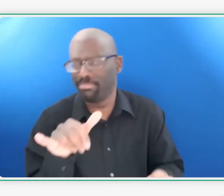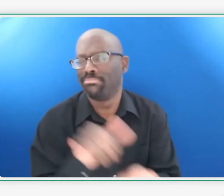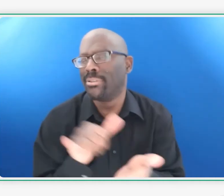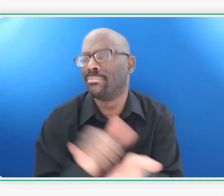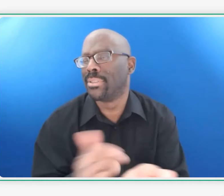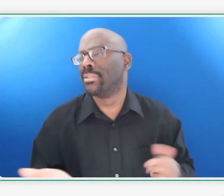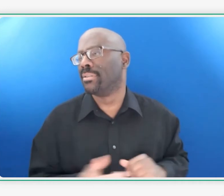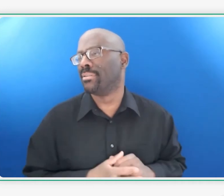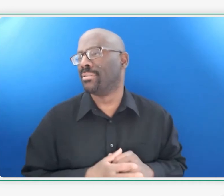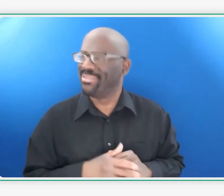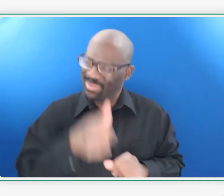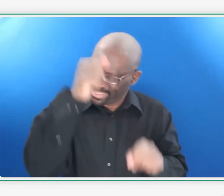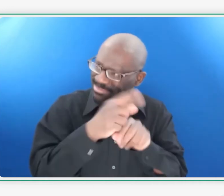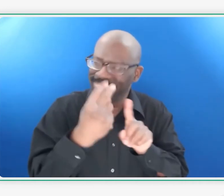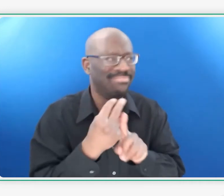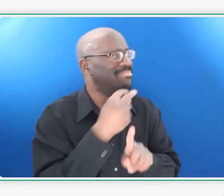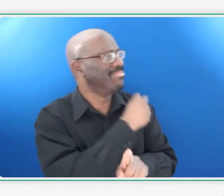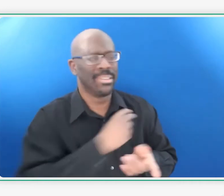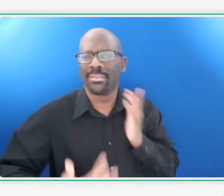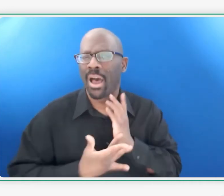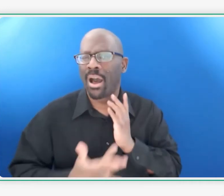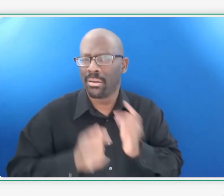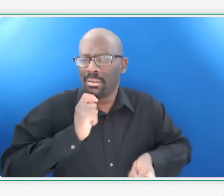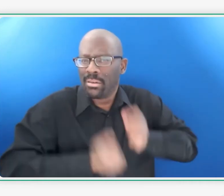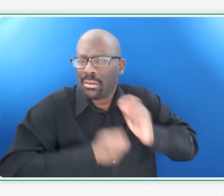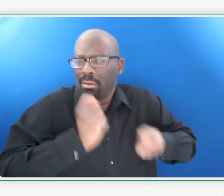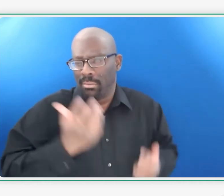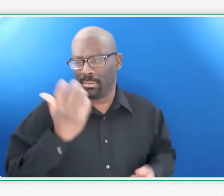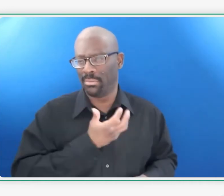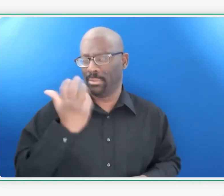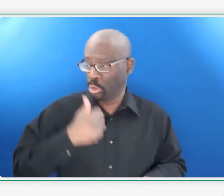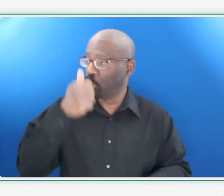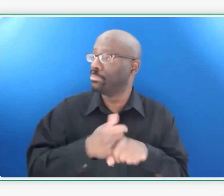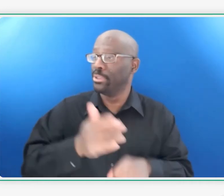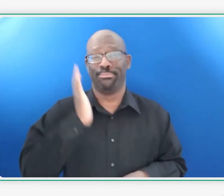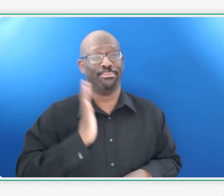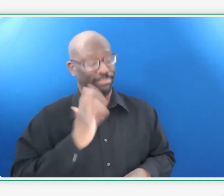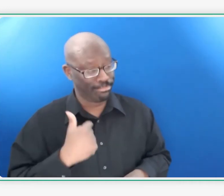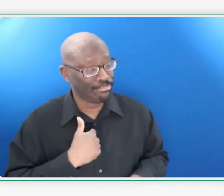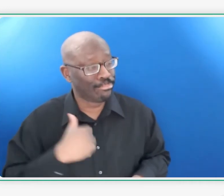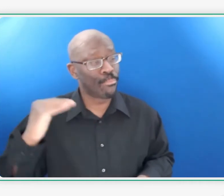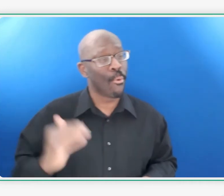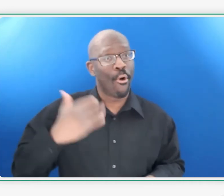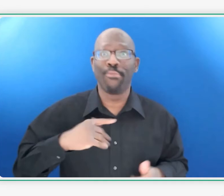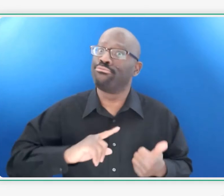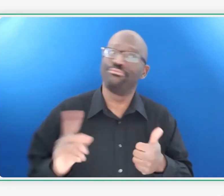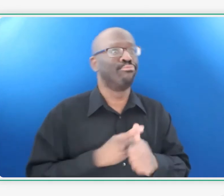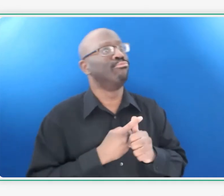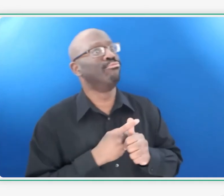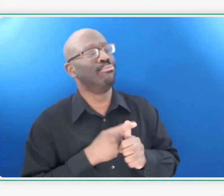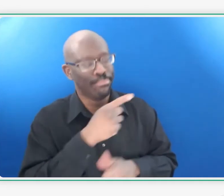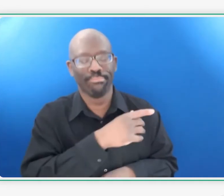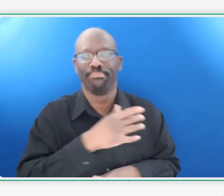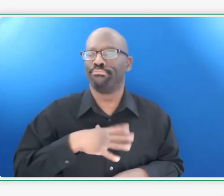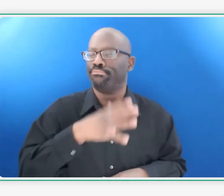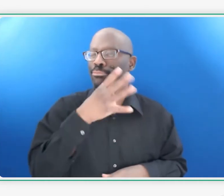day. It's impossible for things to stay stagnant. I remember I'm looking back at technology. When